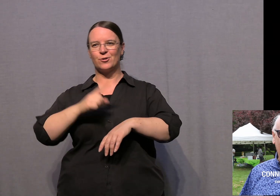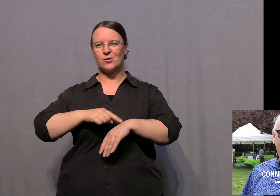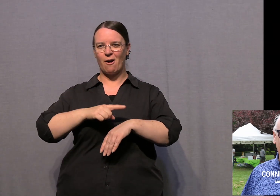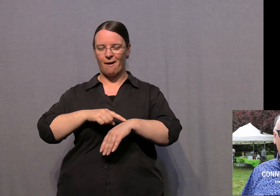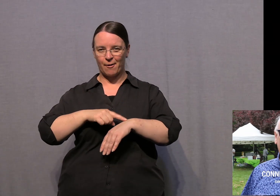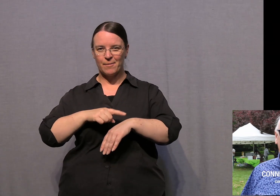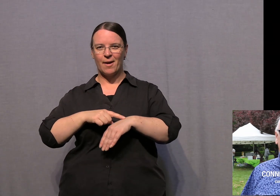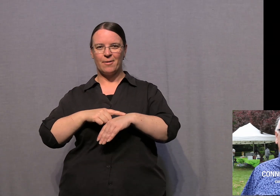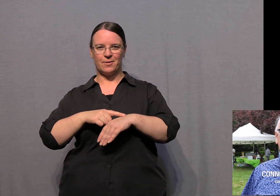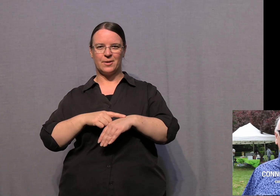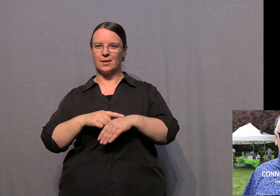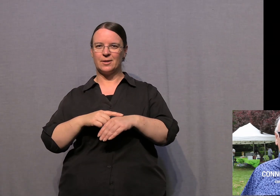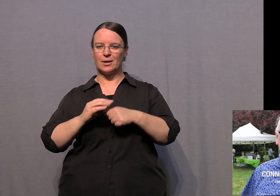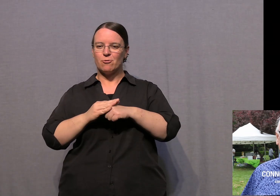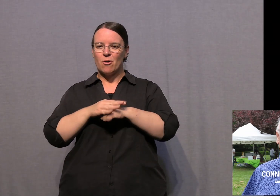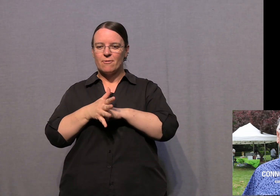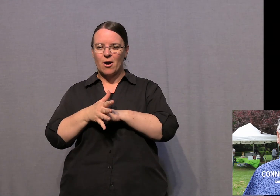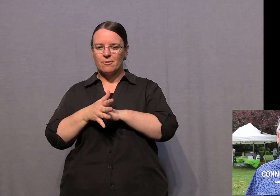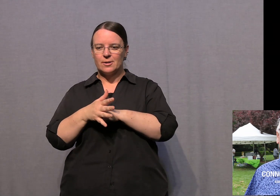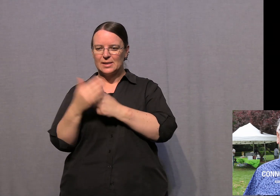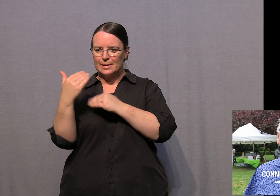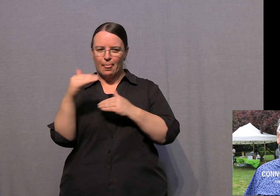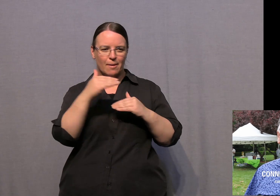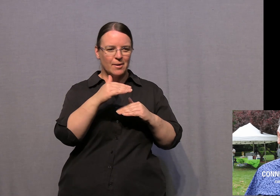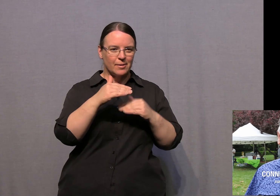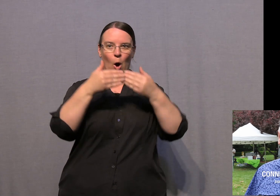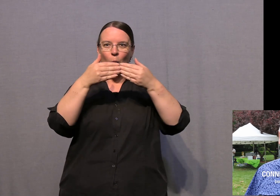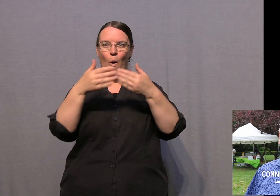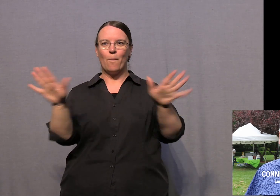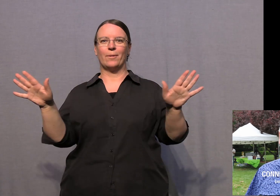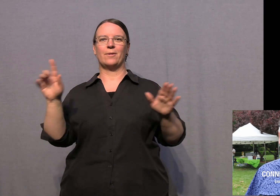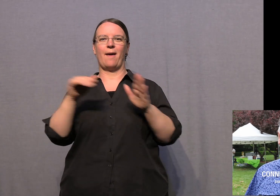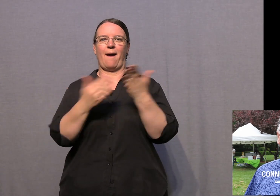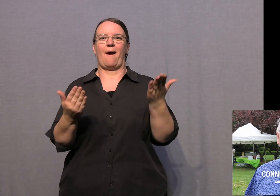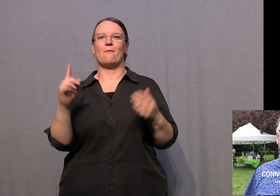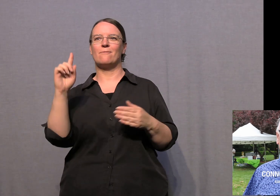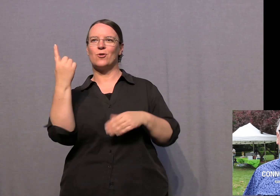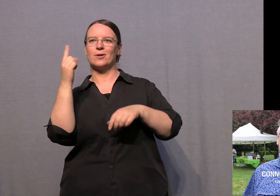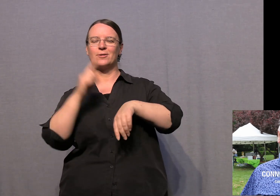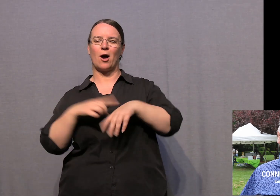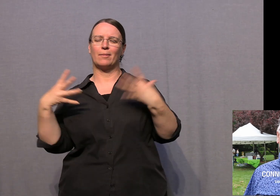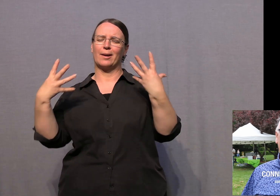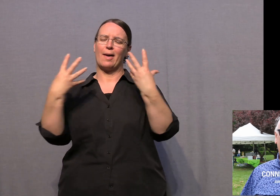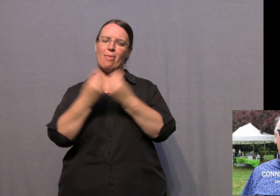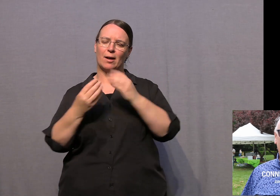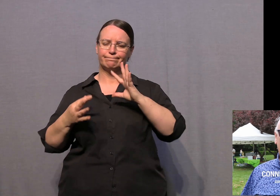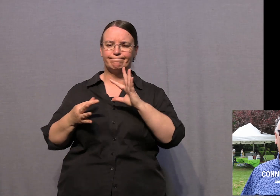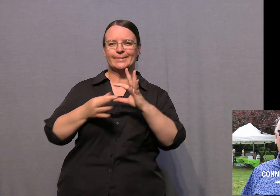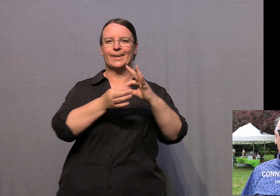the lockdown that our church has had the opportunity to be together and fellowship, connecting with each